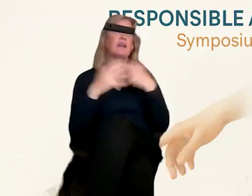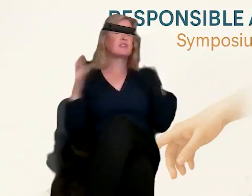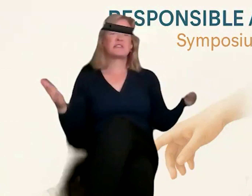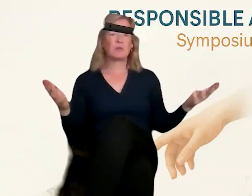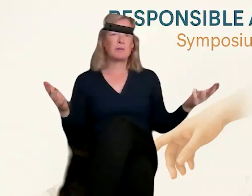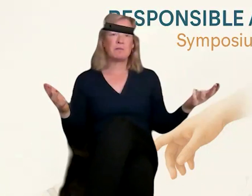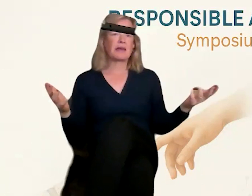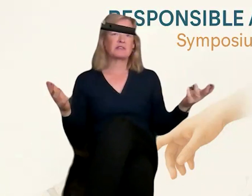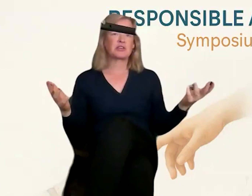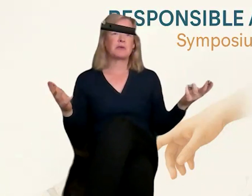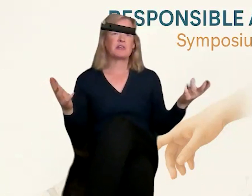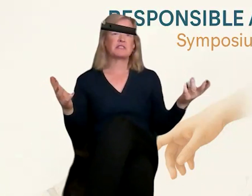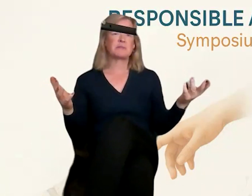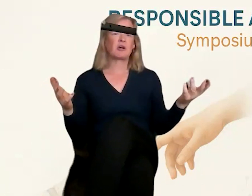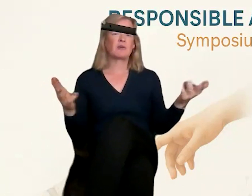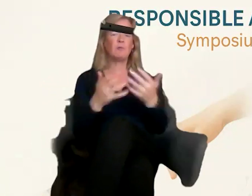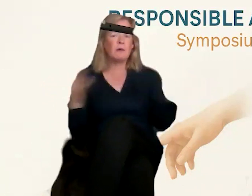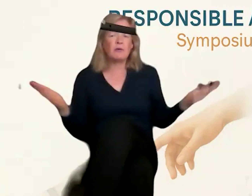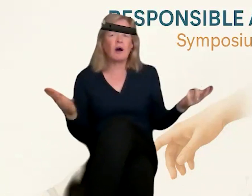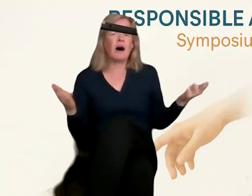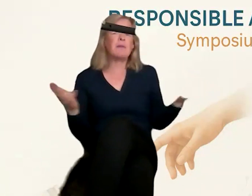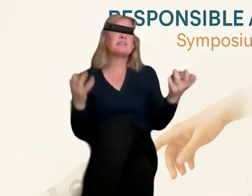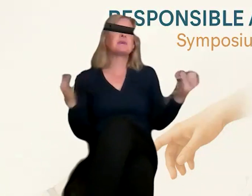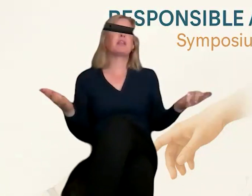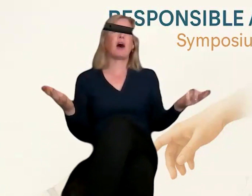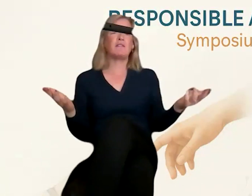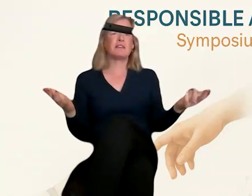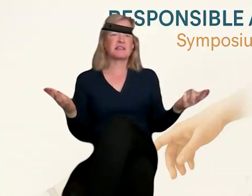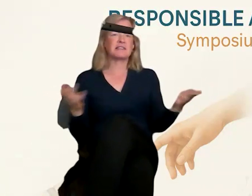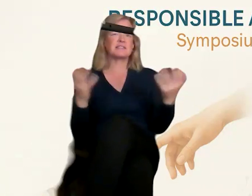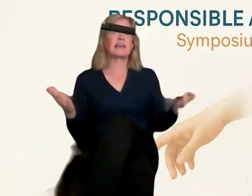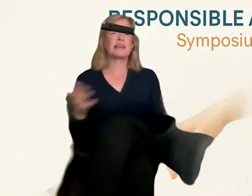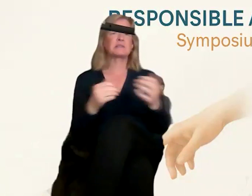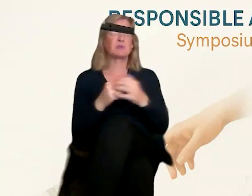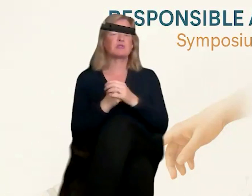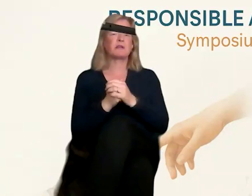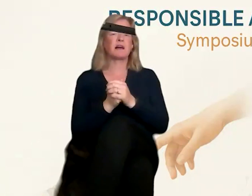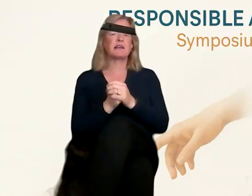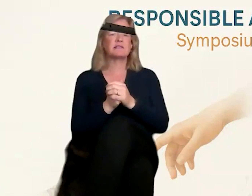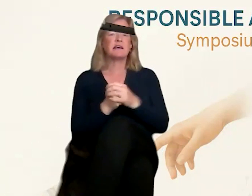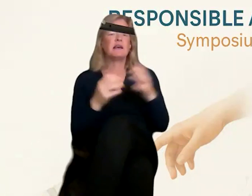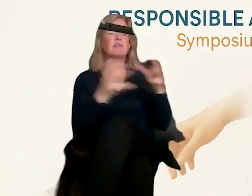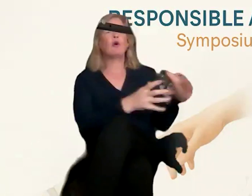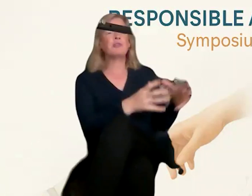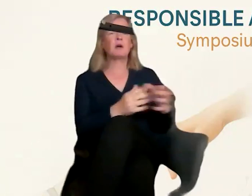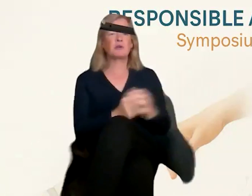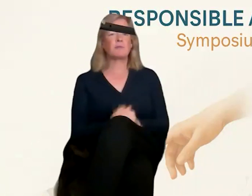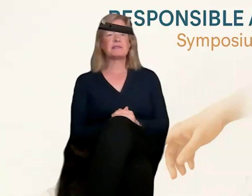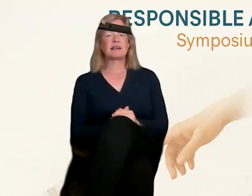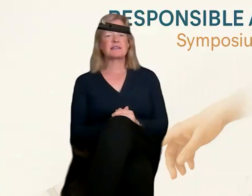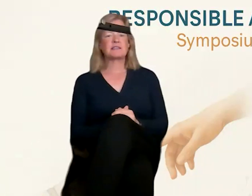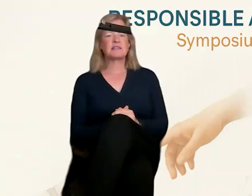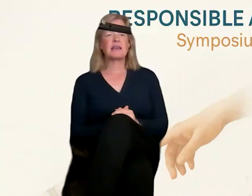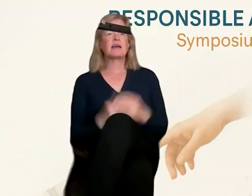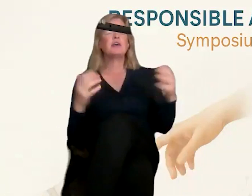and trying to understand what makes communities smart. Well, I mean, somewhat obviously, it doesn't take an expert to realize if only one group